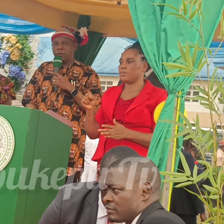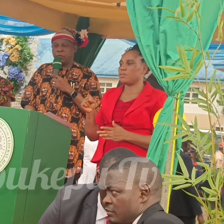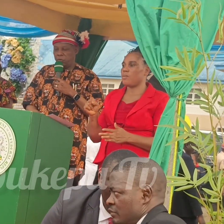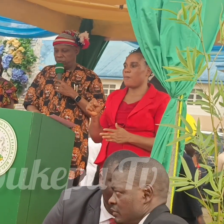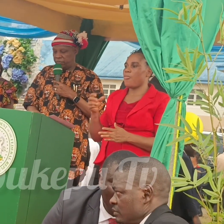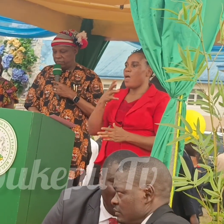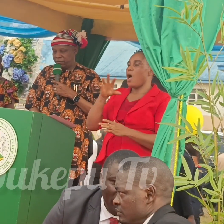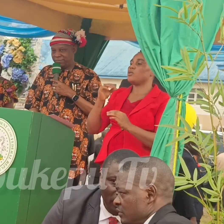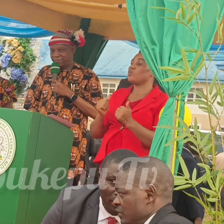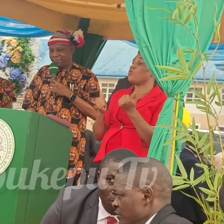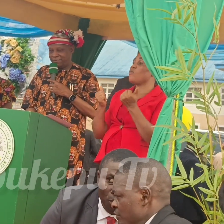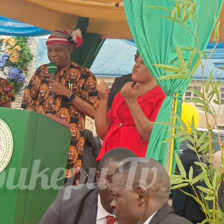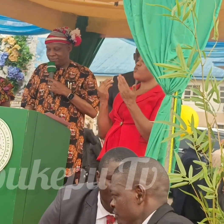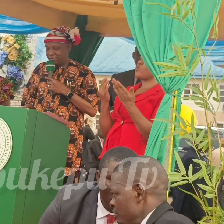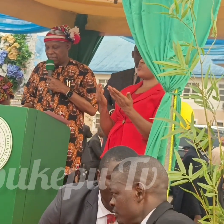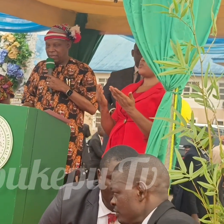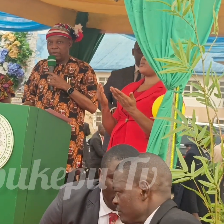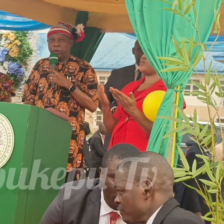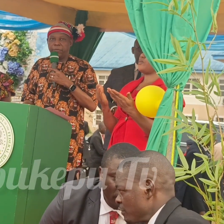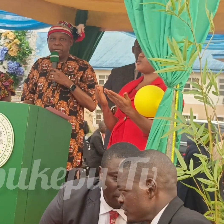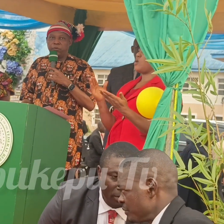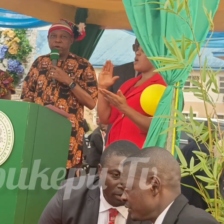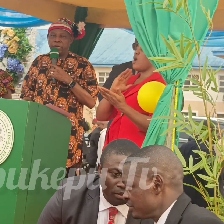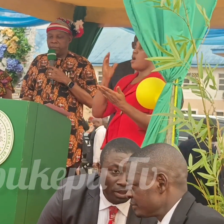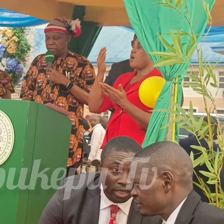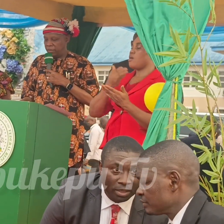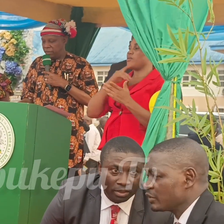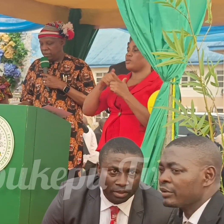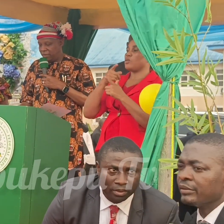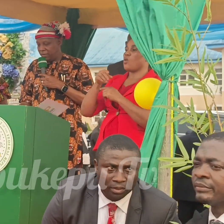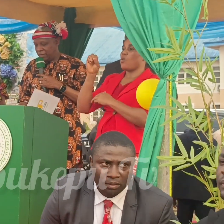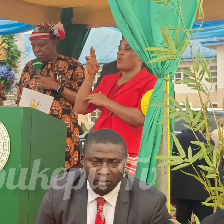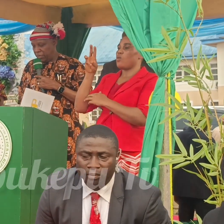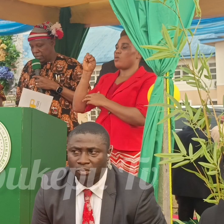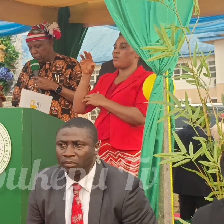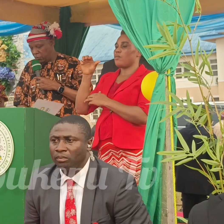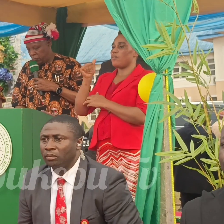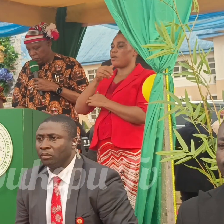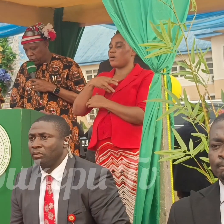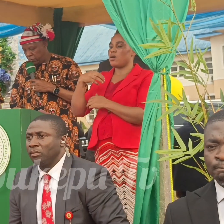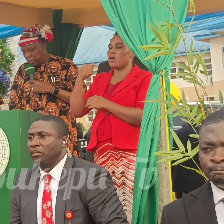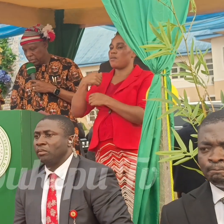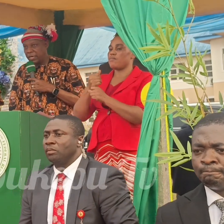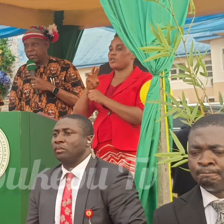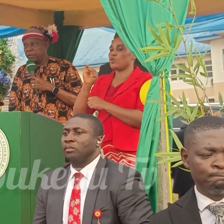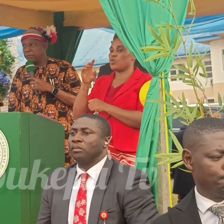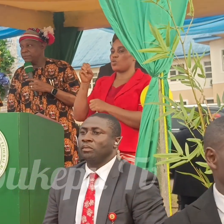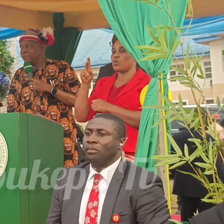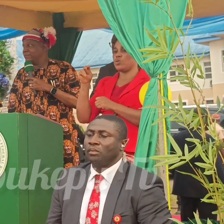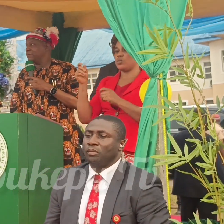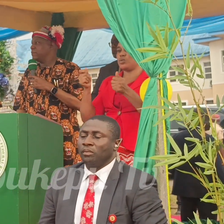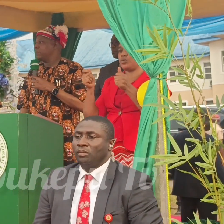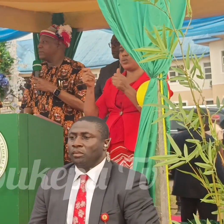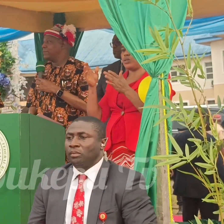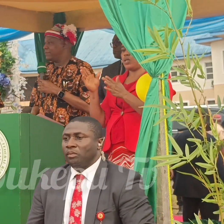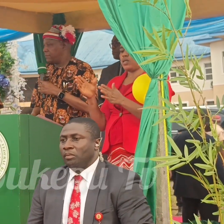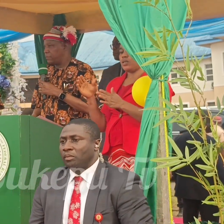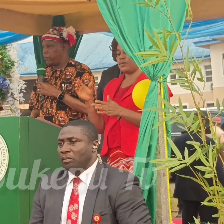and of course, our Ben Orama and Mele Polo Kiari.